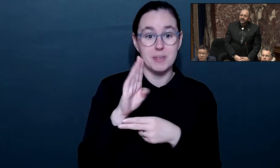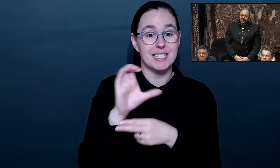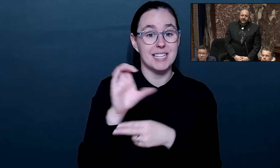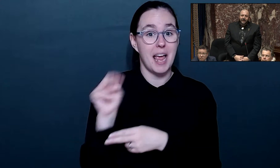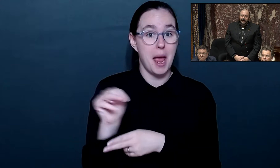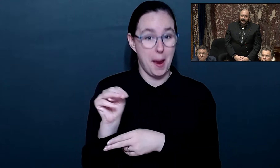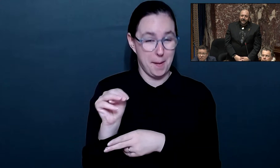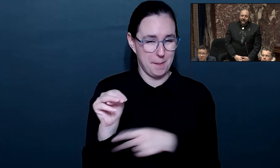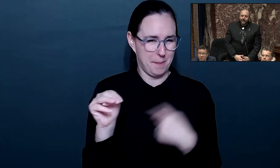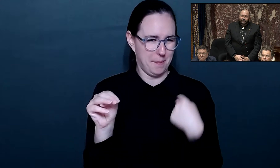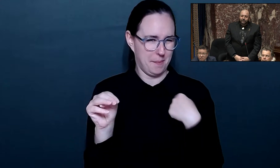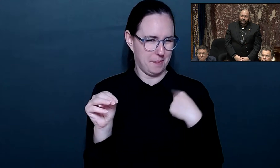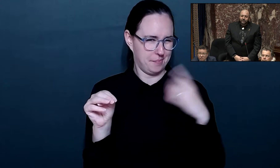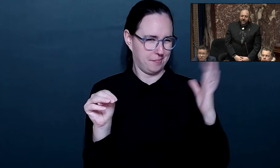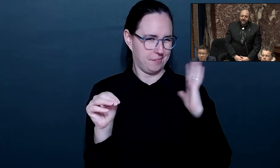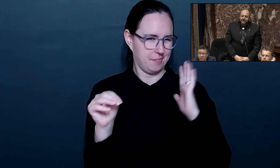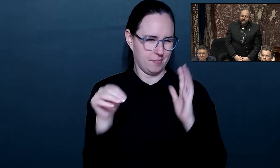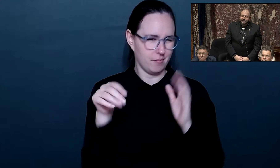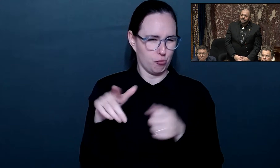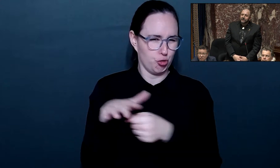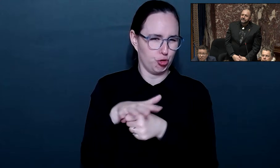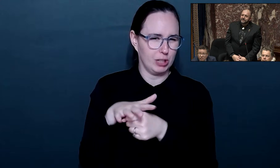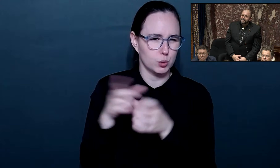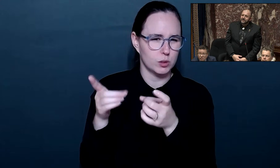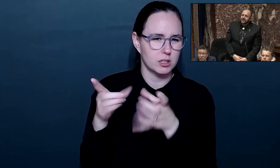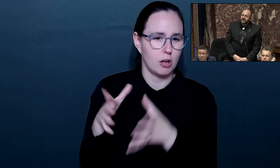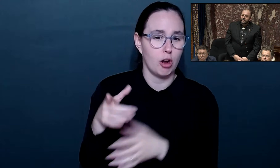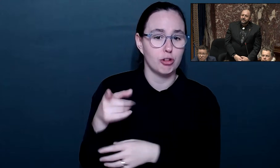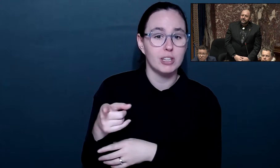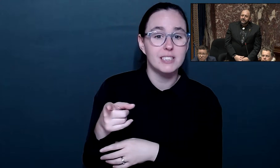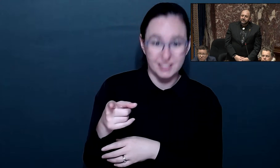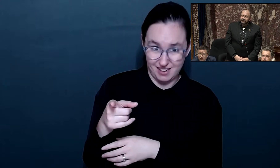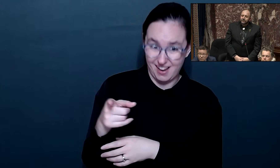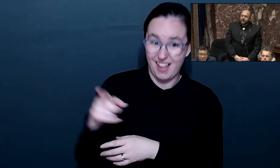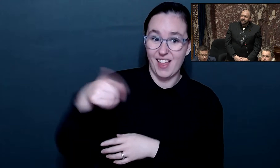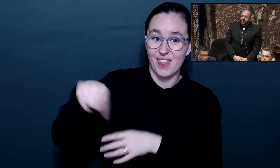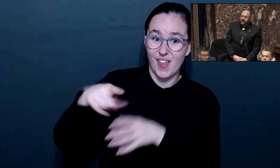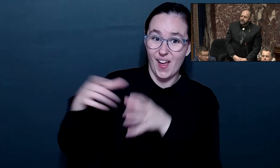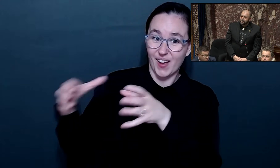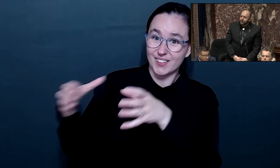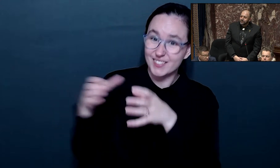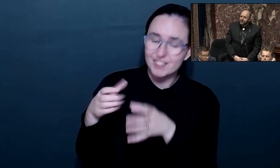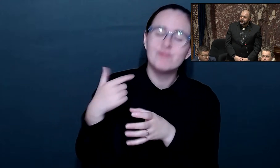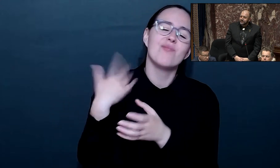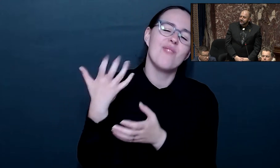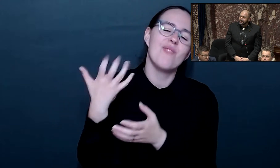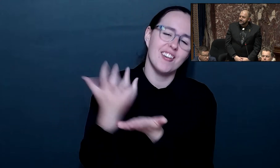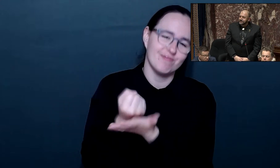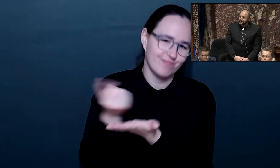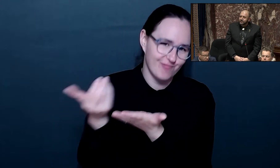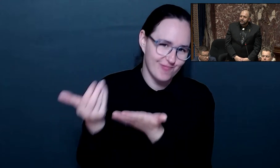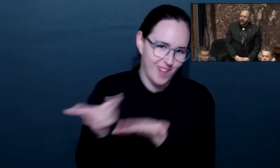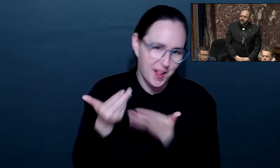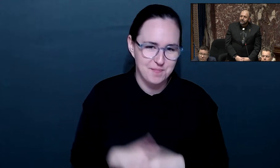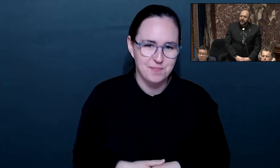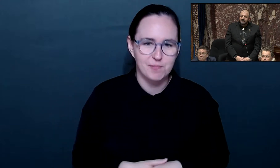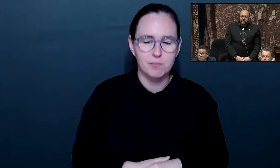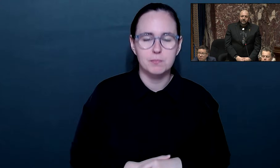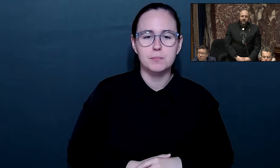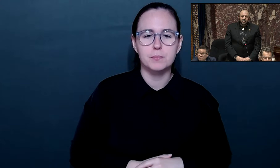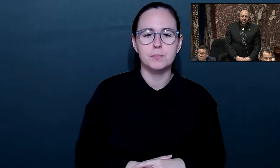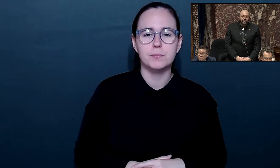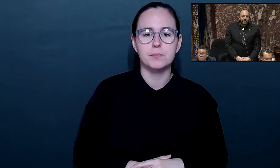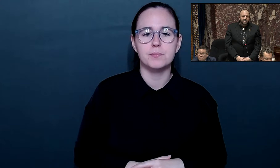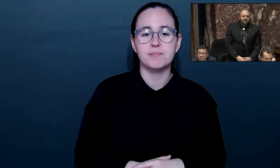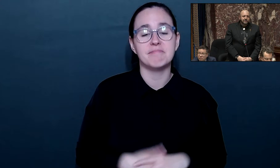welcome. And it's great to see that people may not actually appreciate the distance that people have to travel